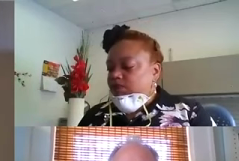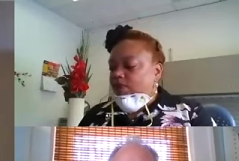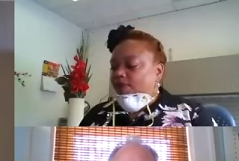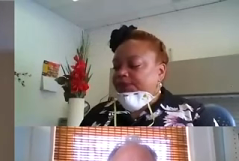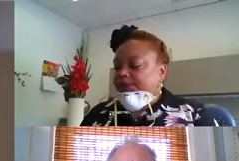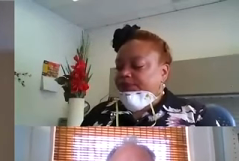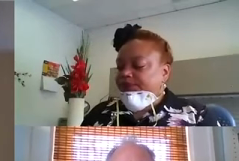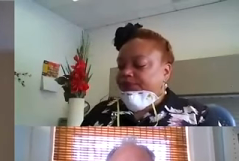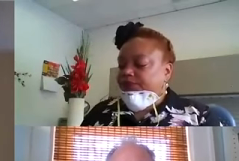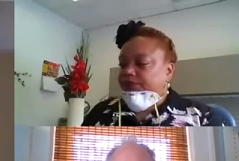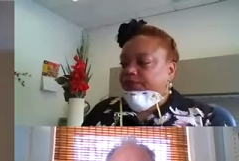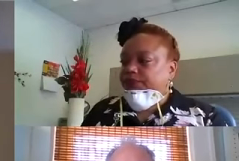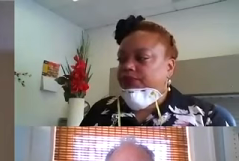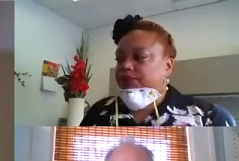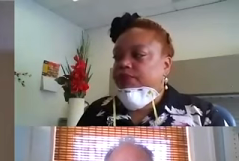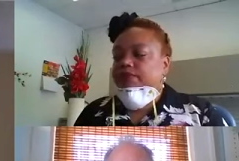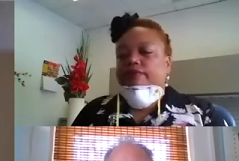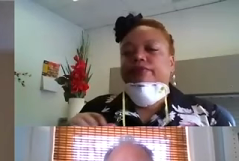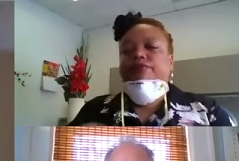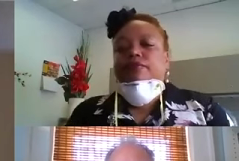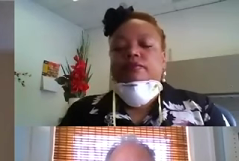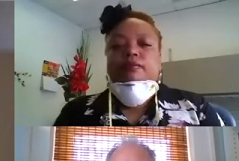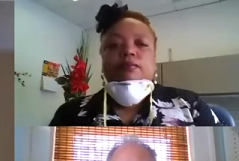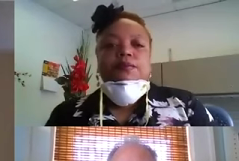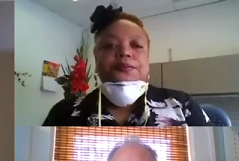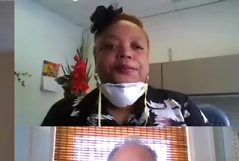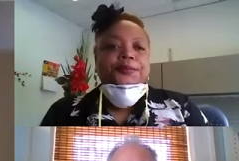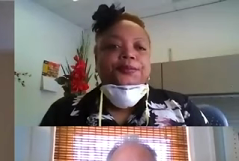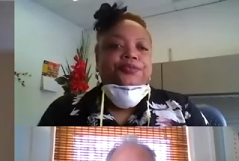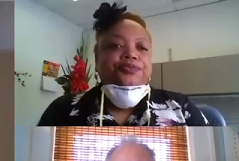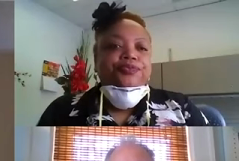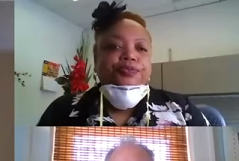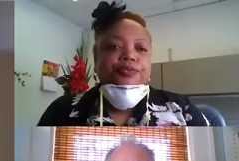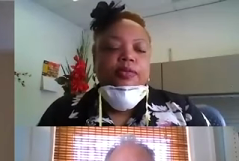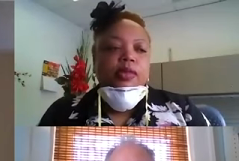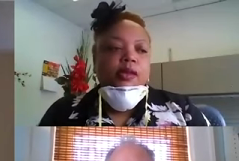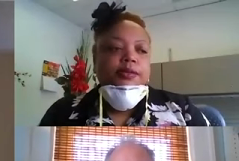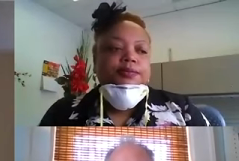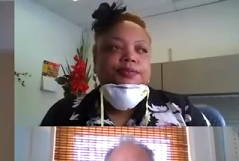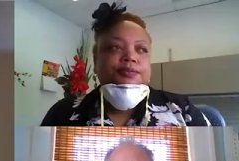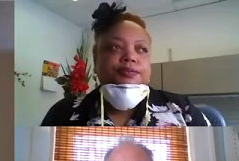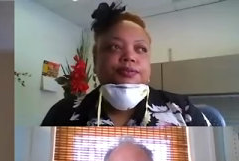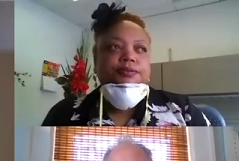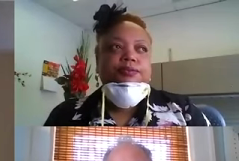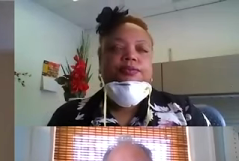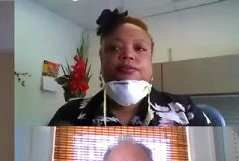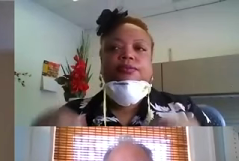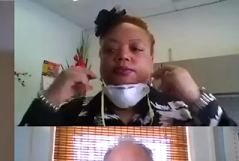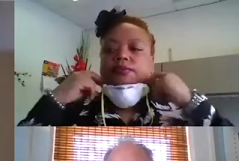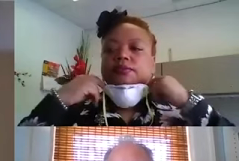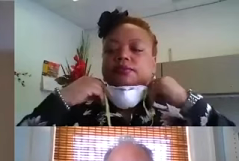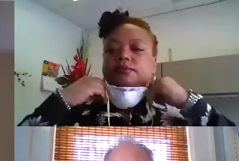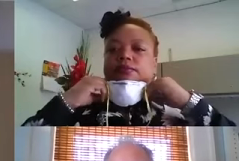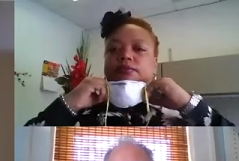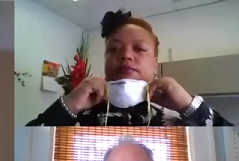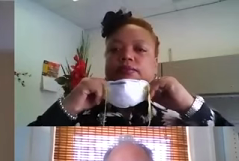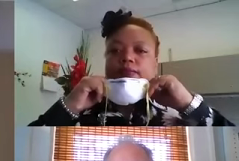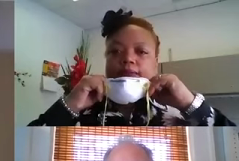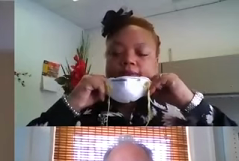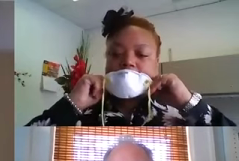race. The enduring progress of the white race means the progress of the colored race. We shall continue to live